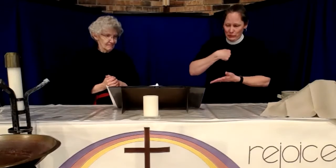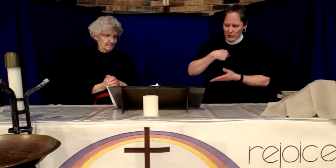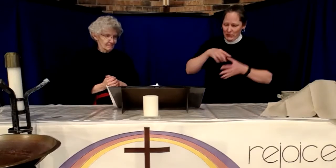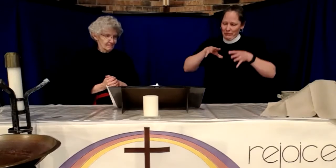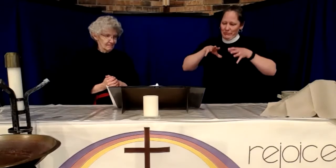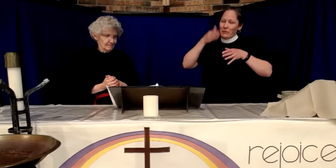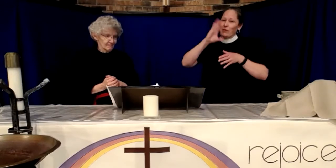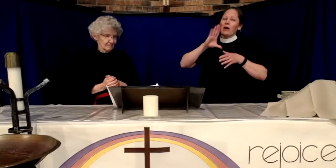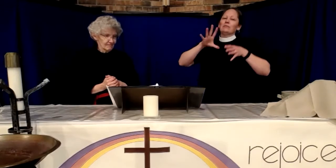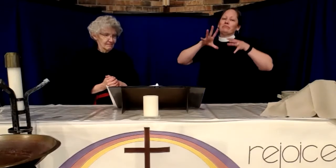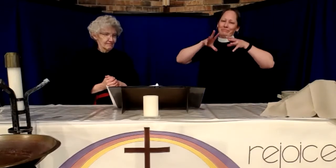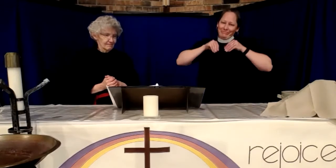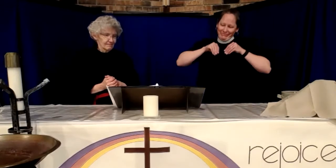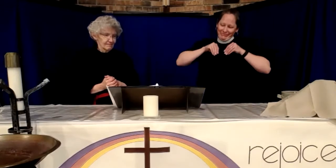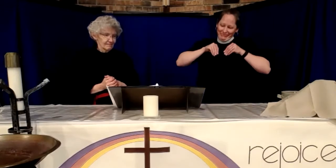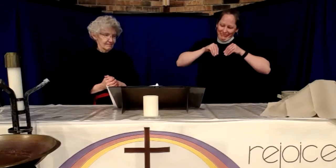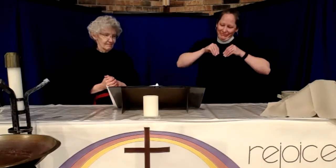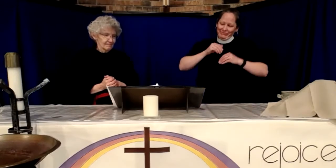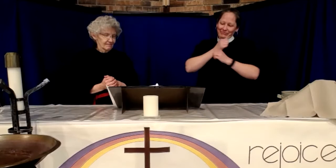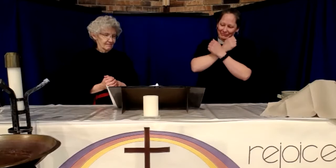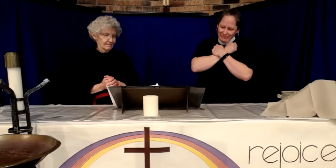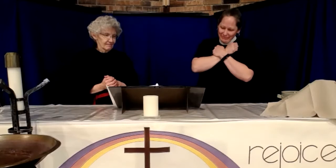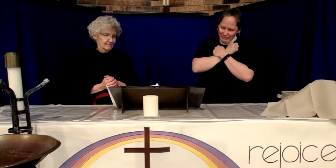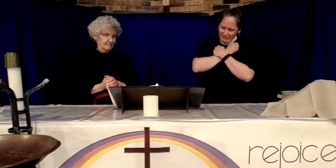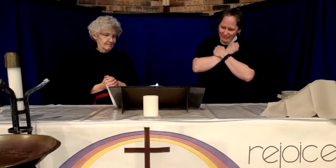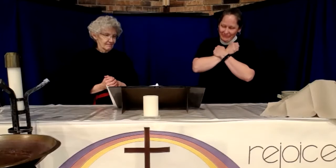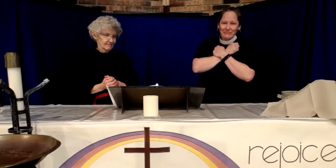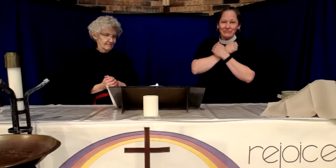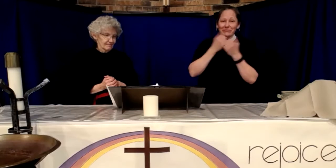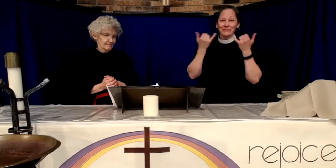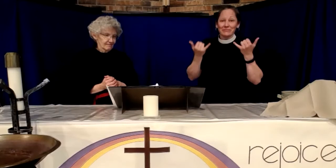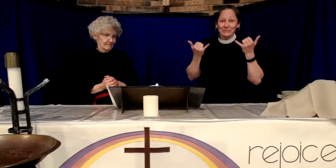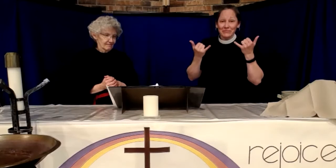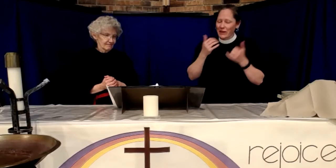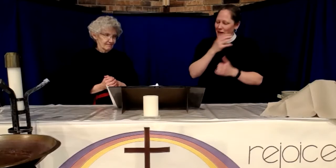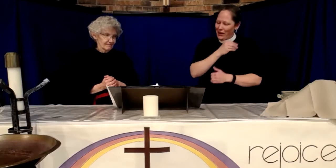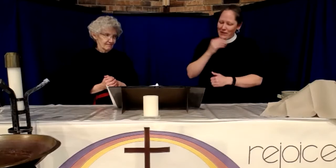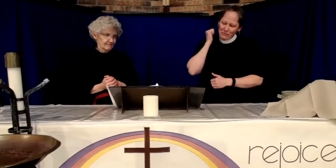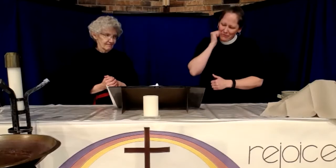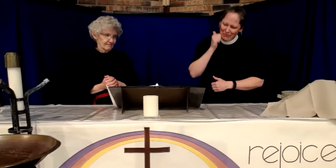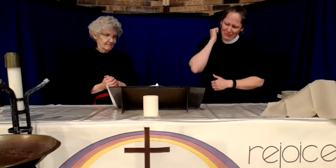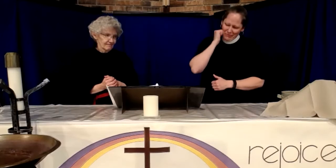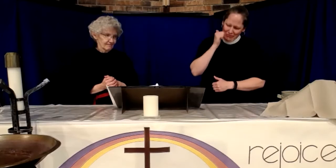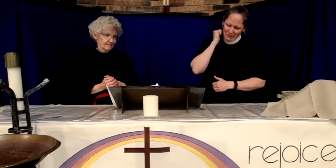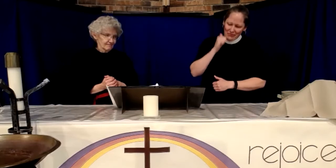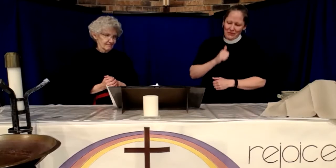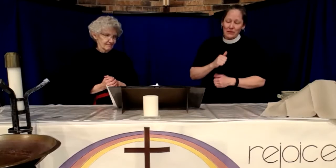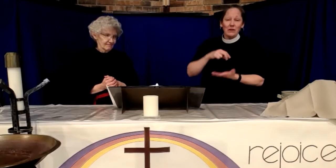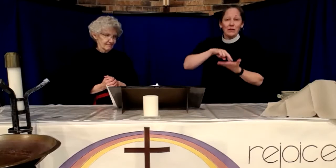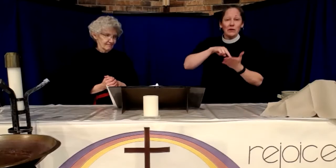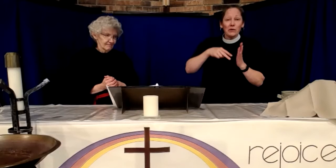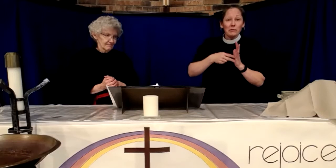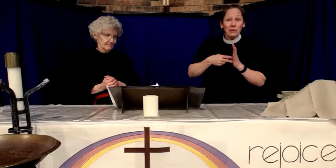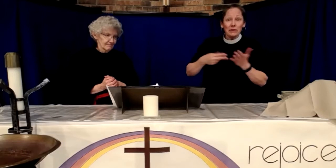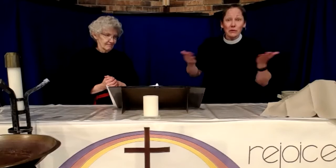Michelle is saying, we are acceptable to God this day and every day.